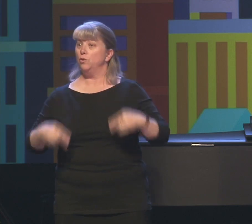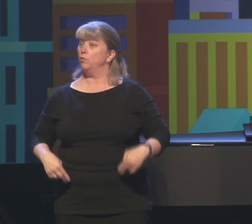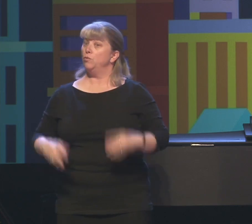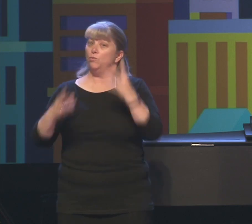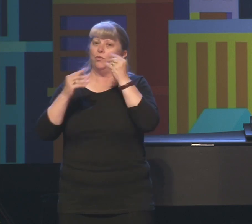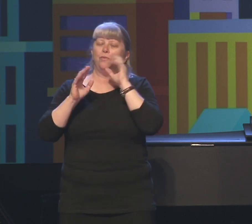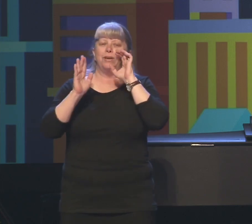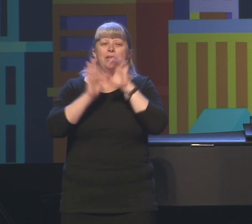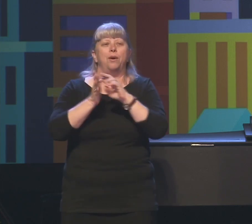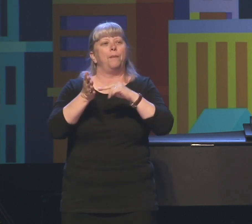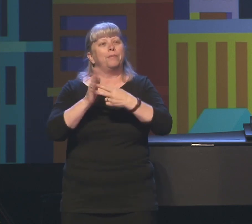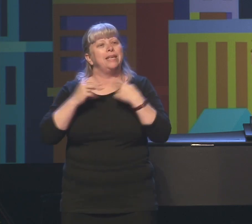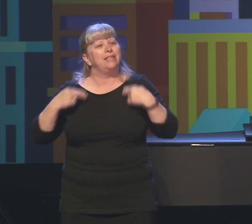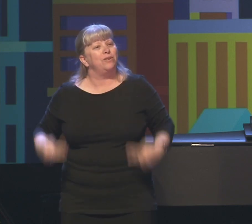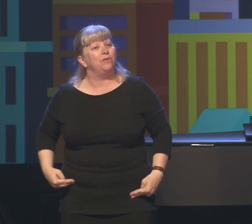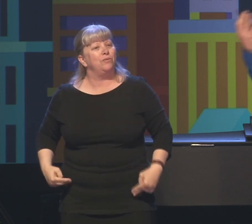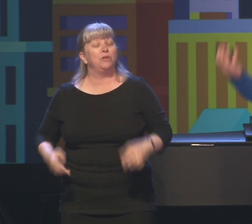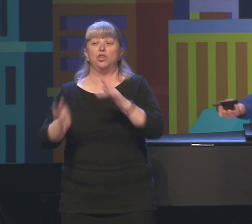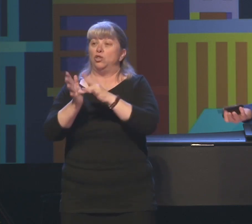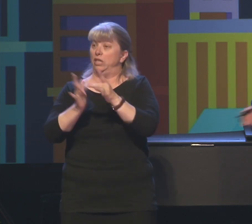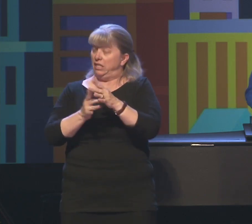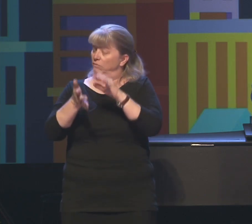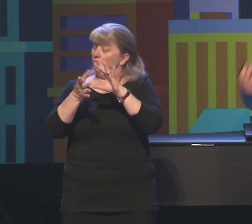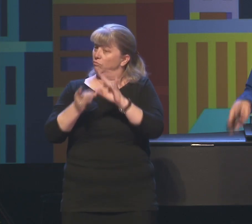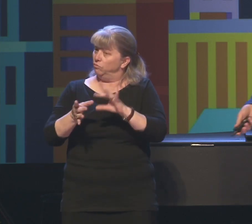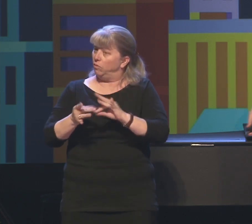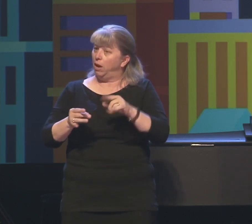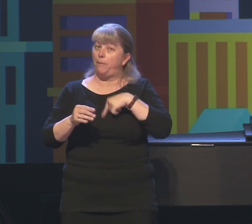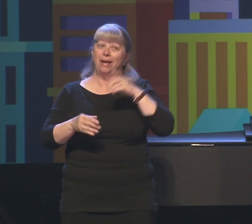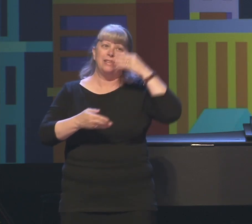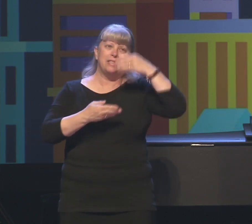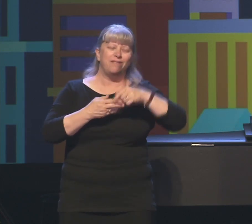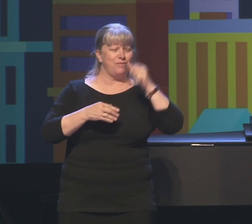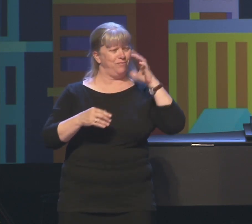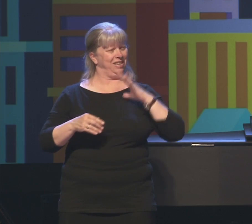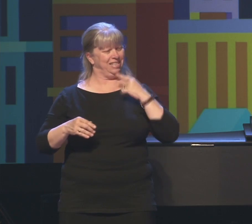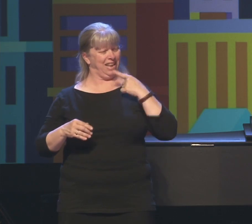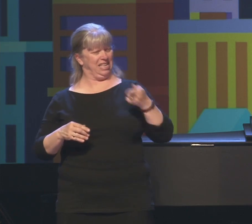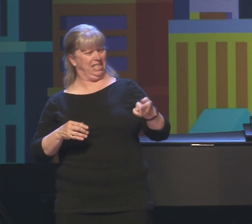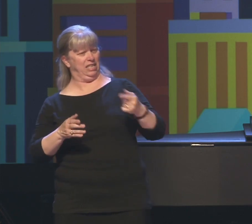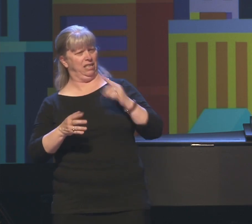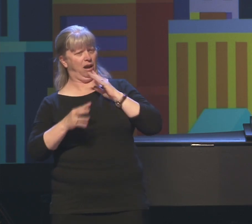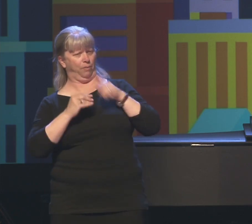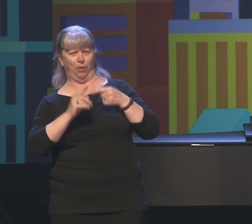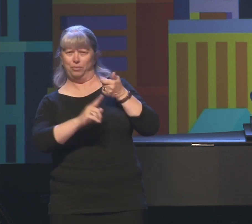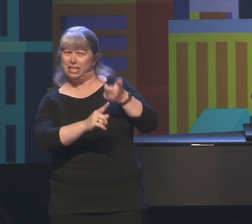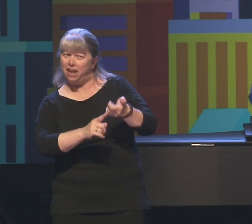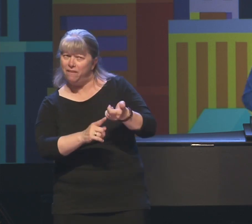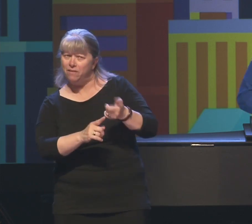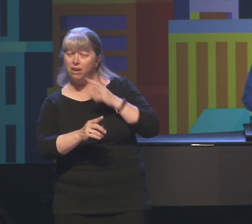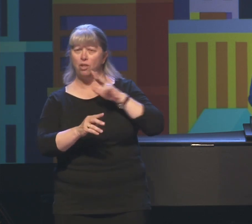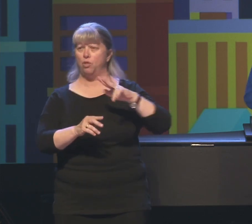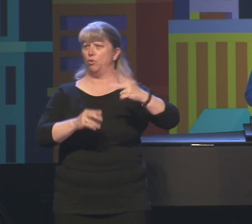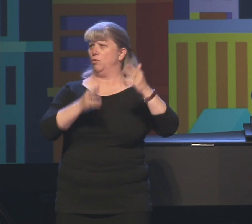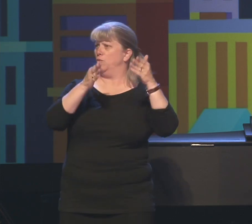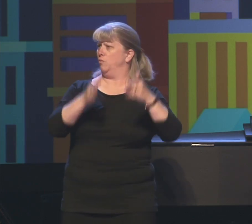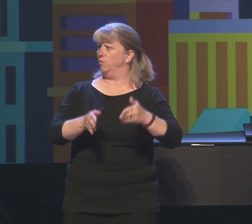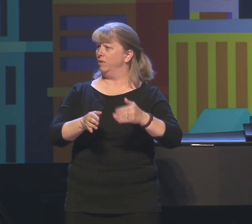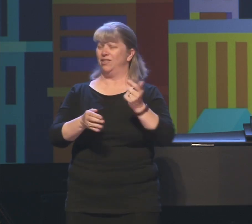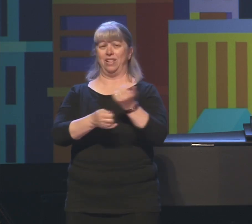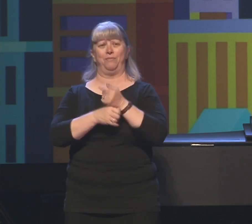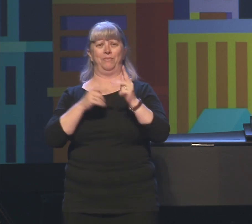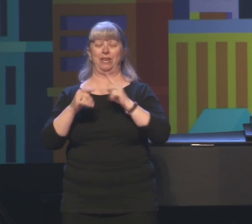what it means to be human, right? So Jesus is talking about the Son of Man. Now, some scholars debate, was Jesus talking about himself? He's talking in the third person. How many of y'all